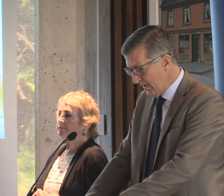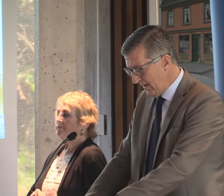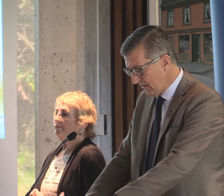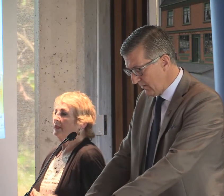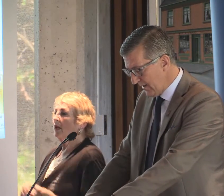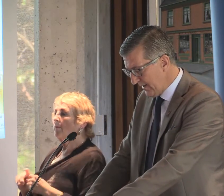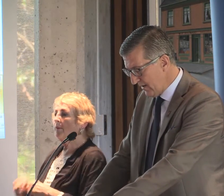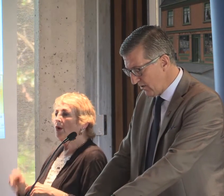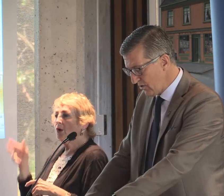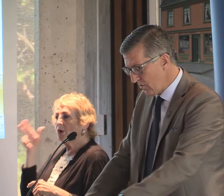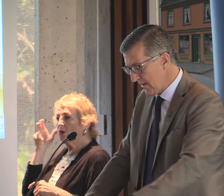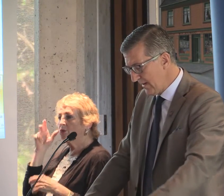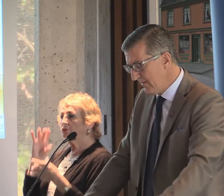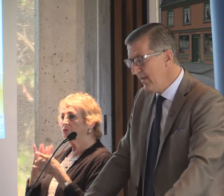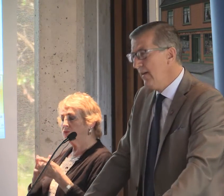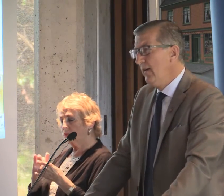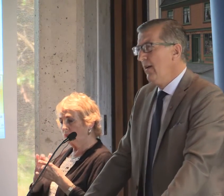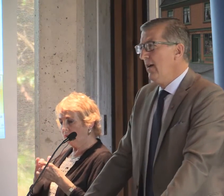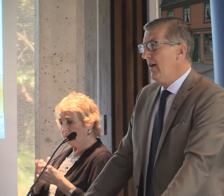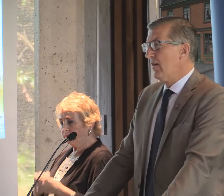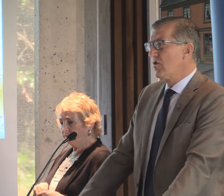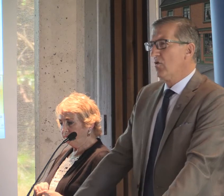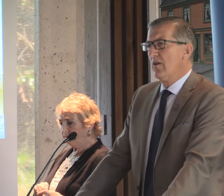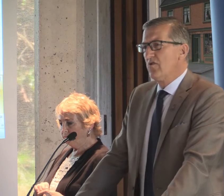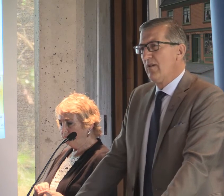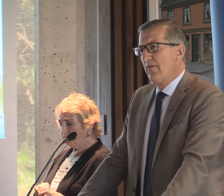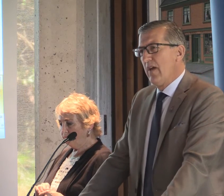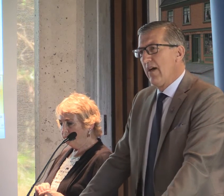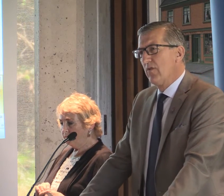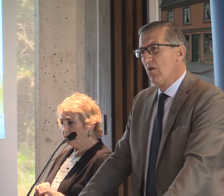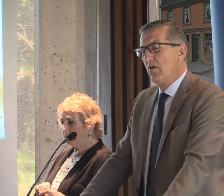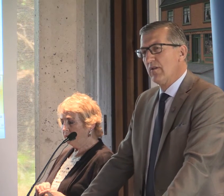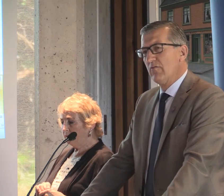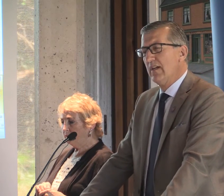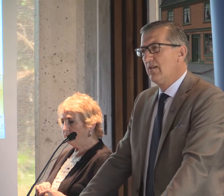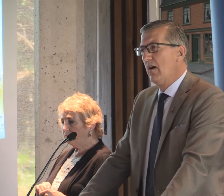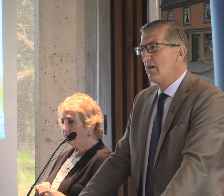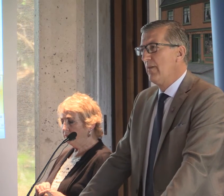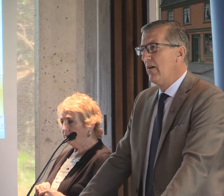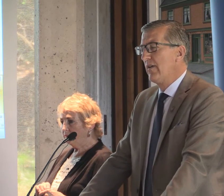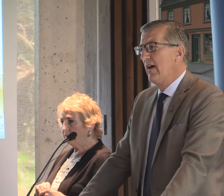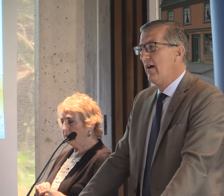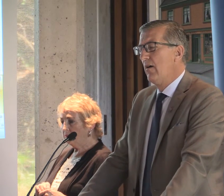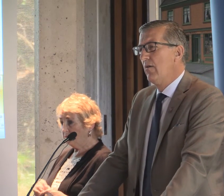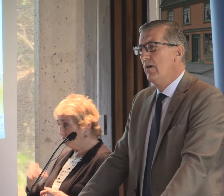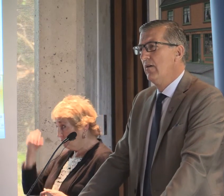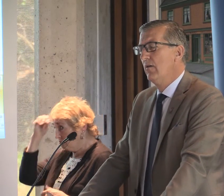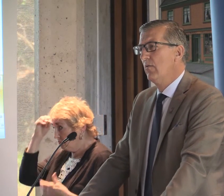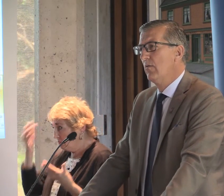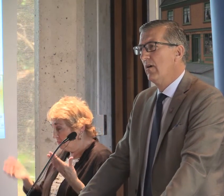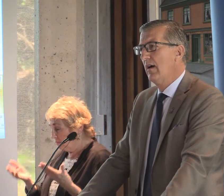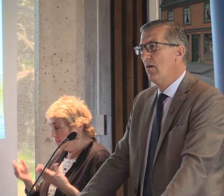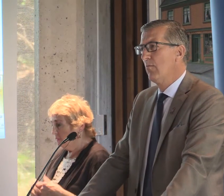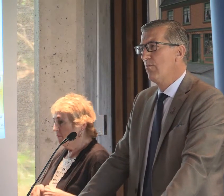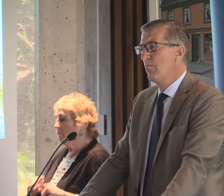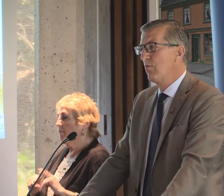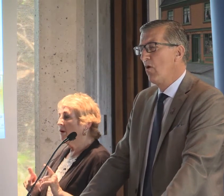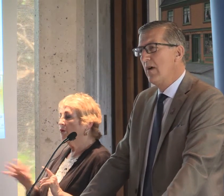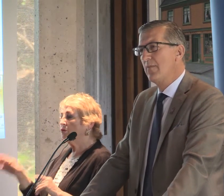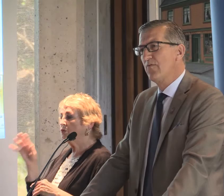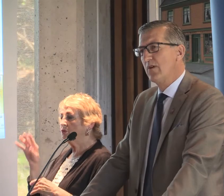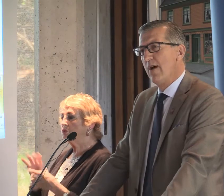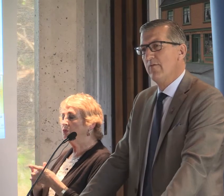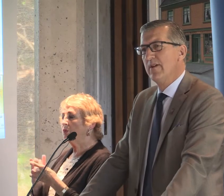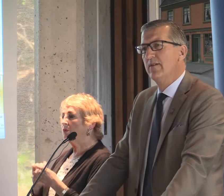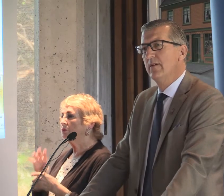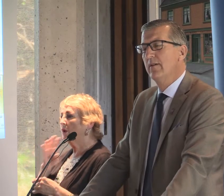but I did hear her story, and her story generally, if you haven't heard it, really talked about how